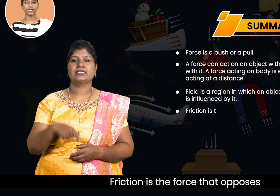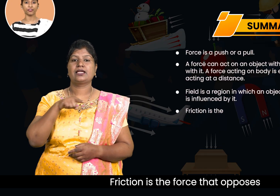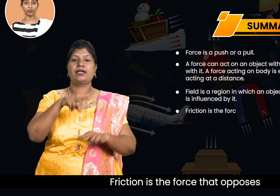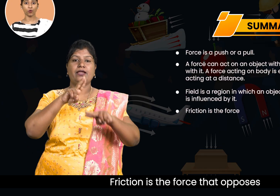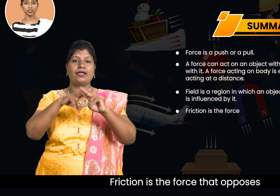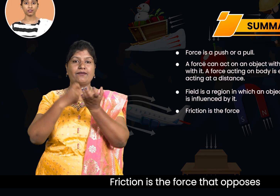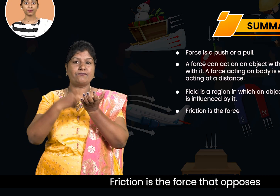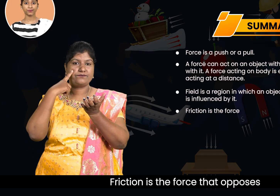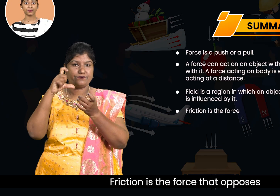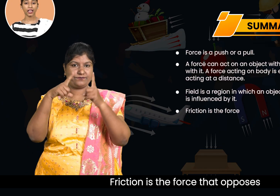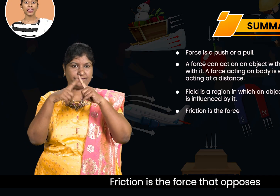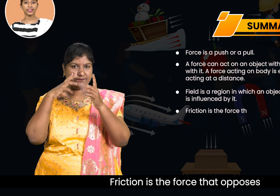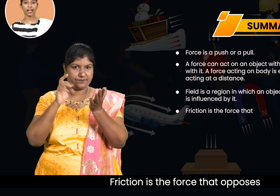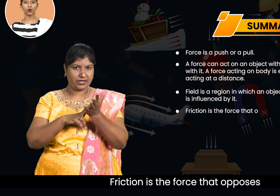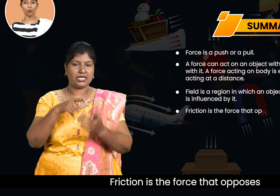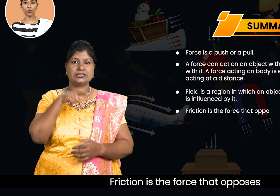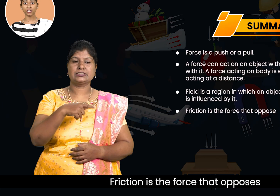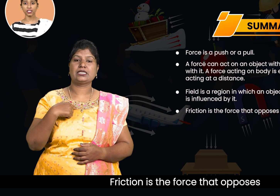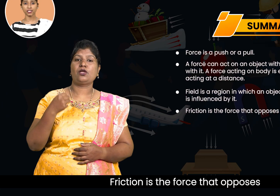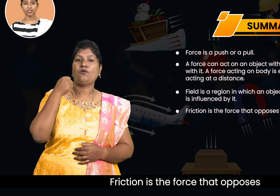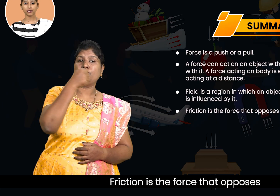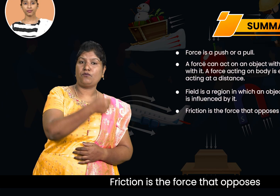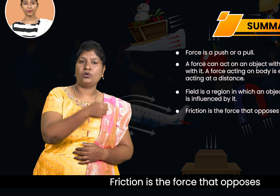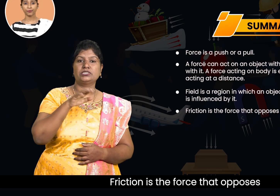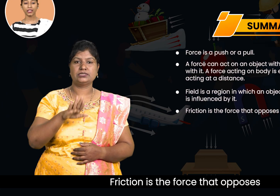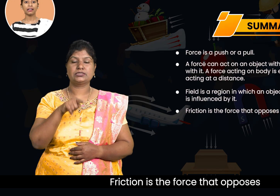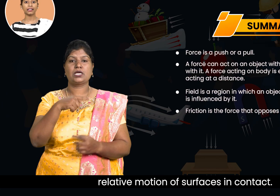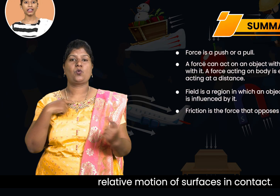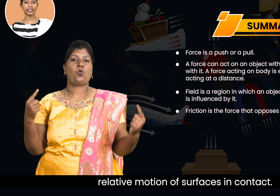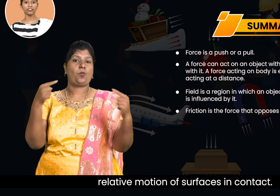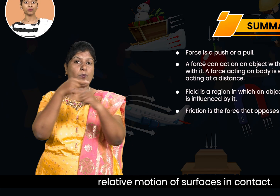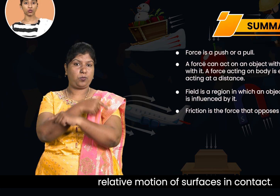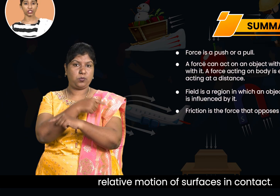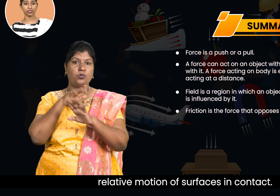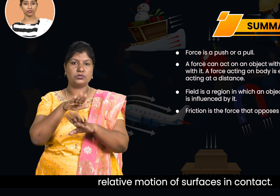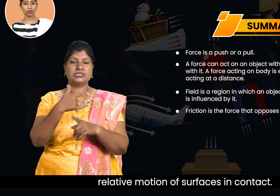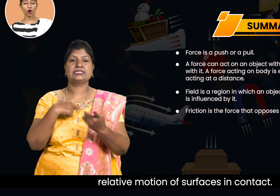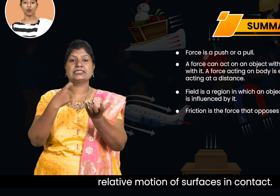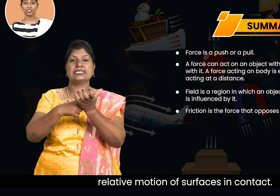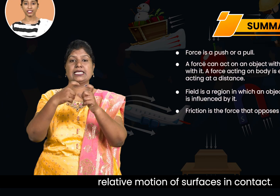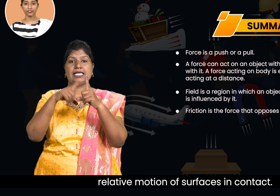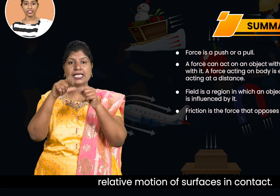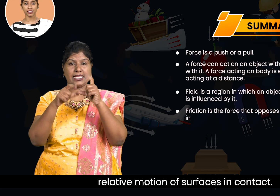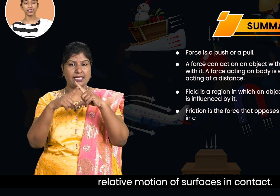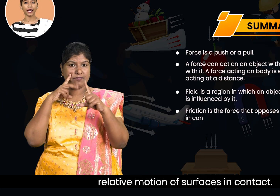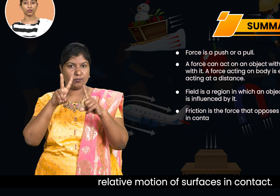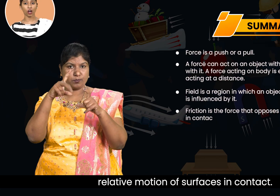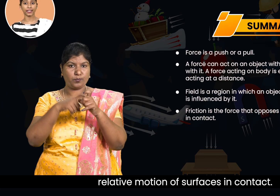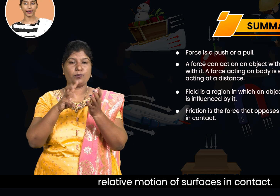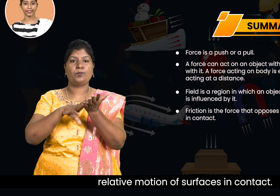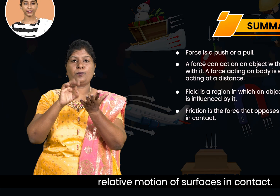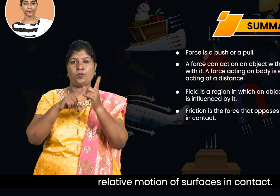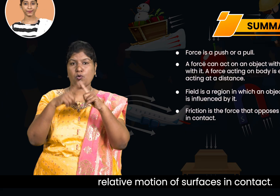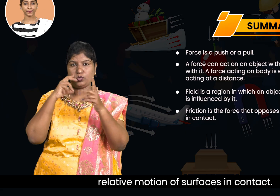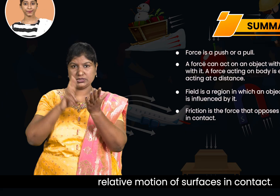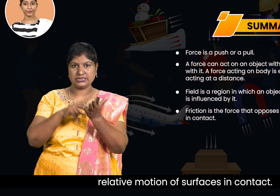Friction is the force that opposes relative motion of surfaces in